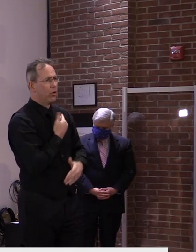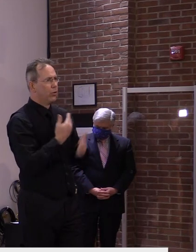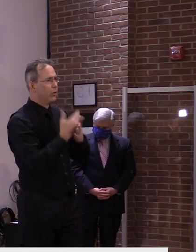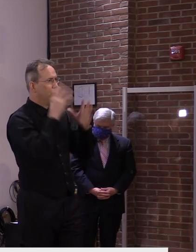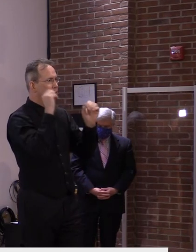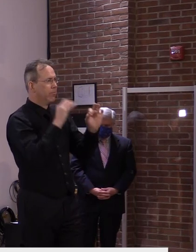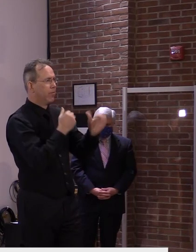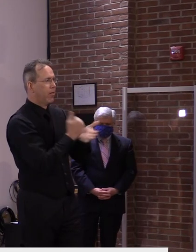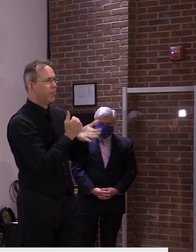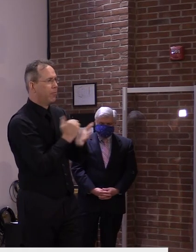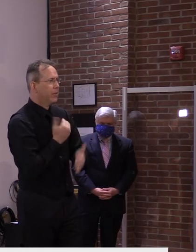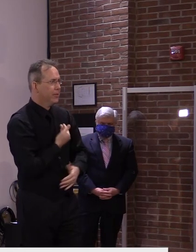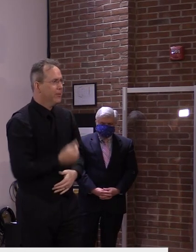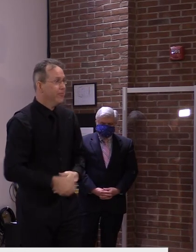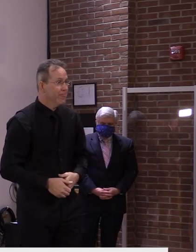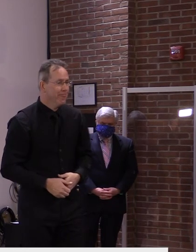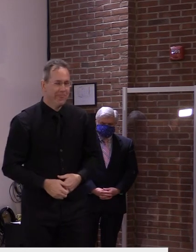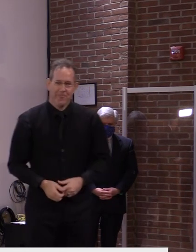Okay, thank you.